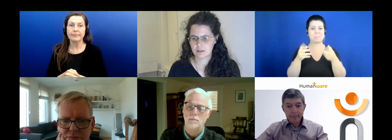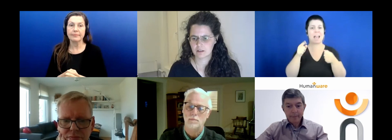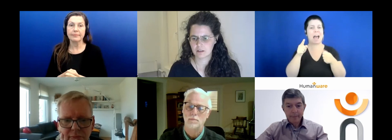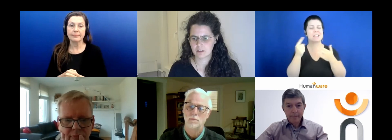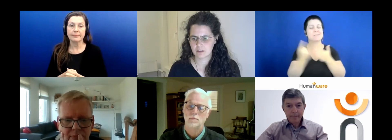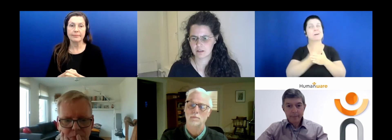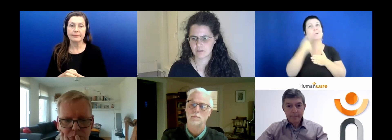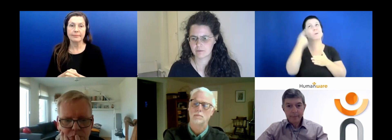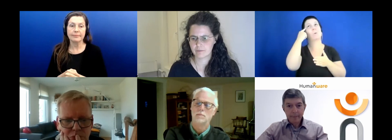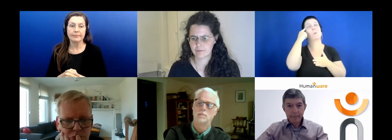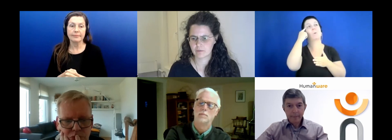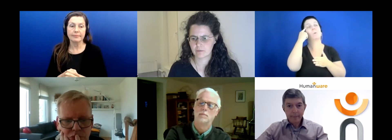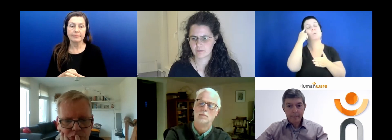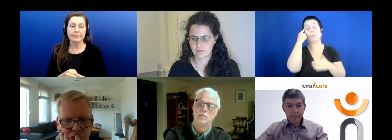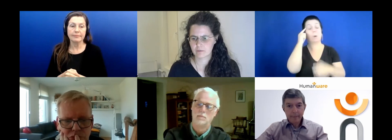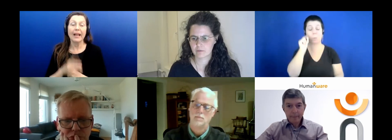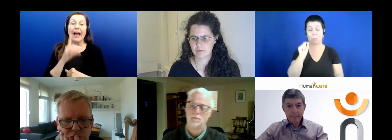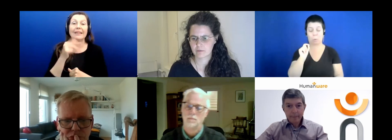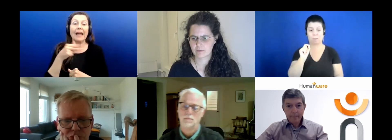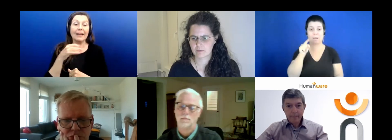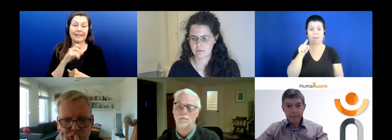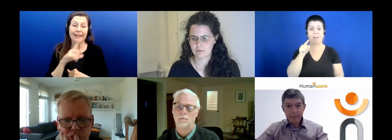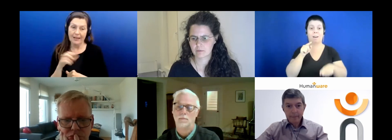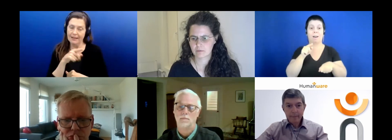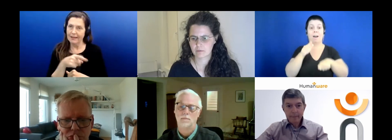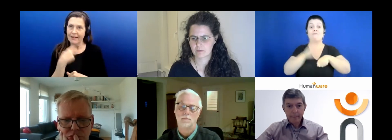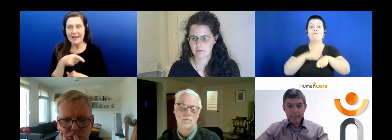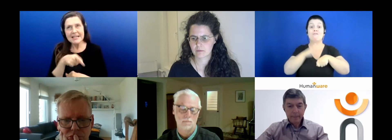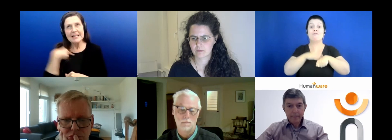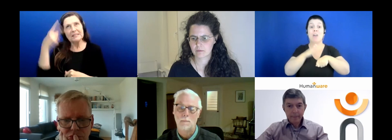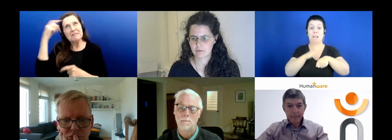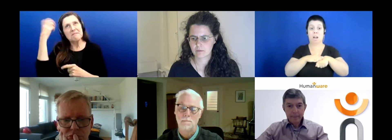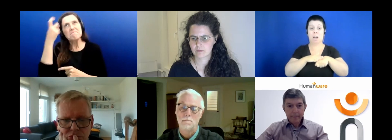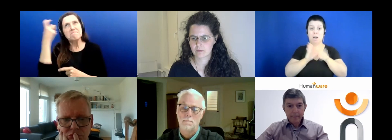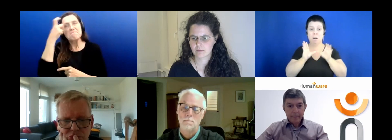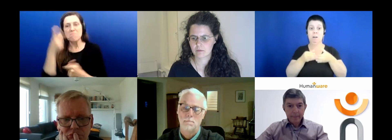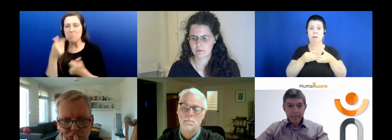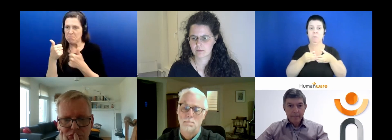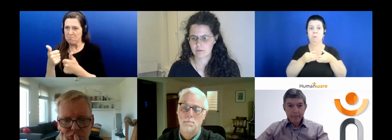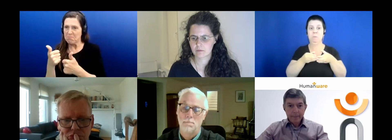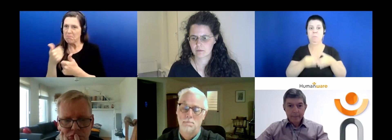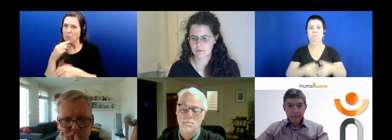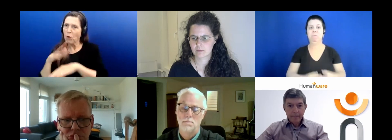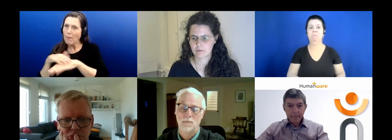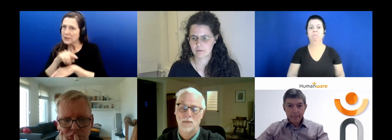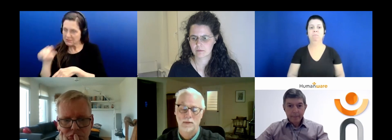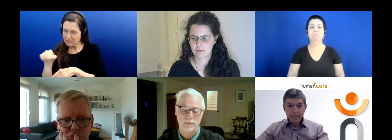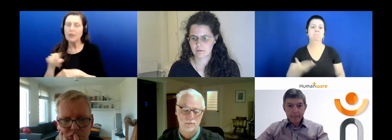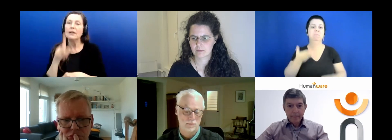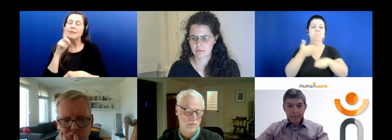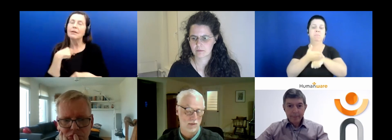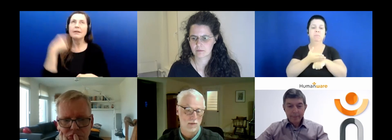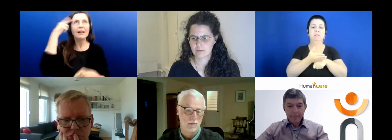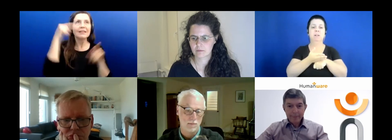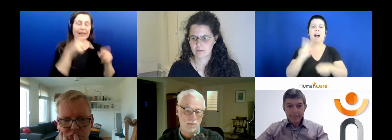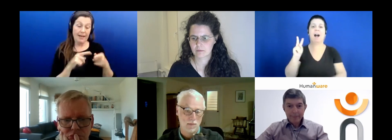think of was actually the maker community. So I think that access to hardware